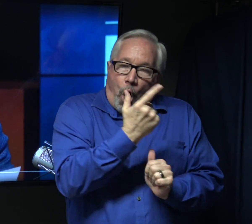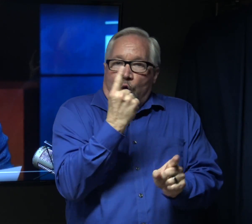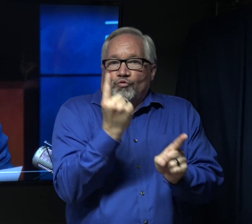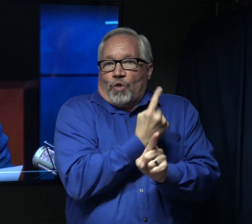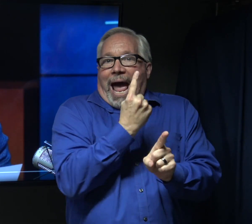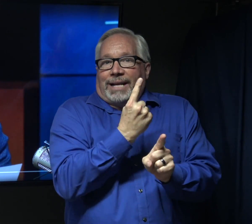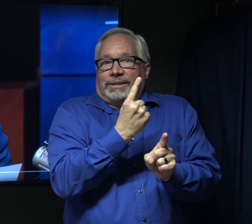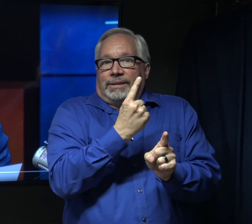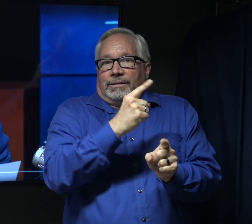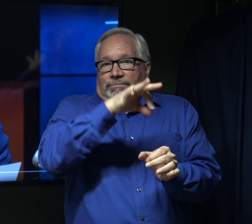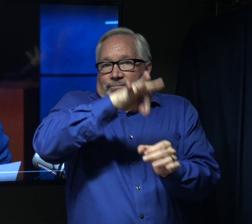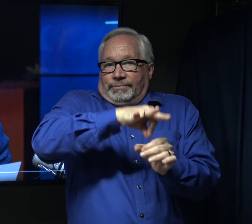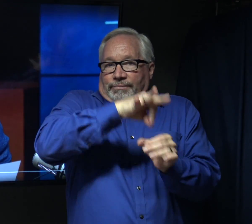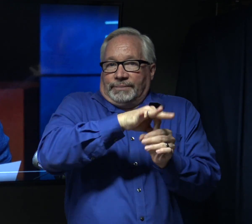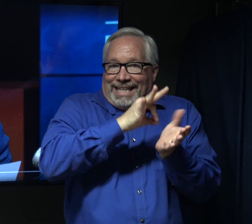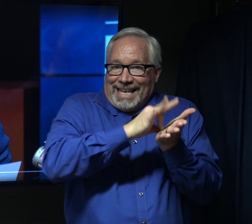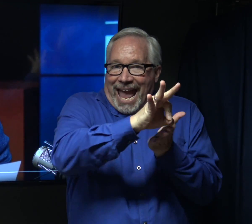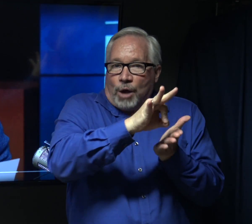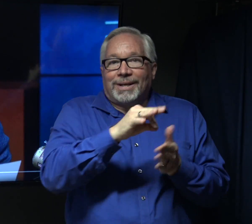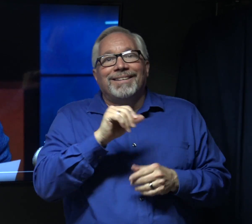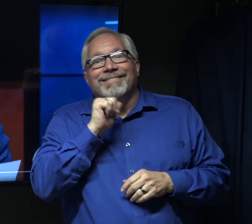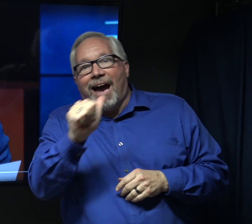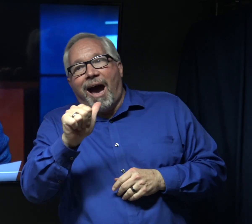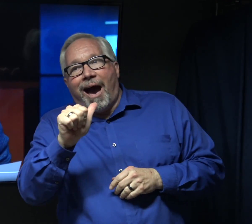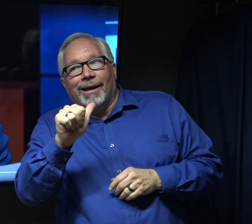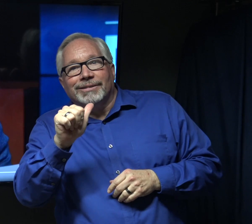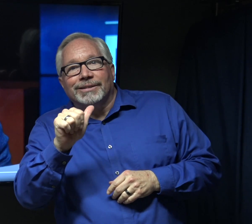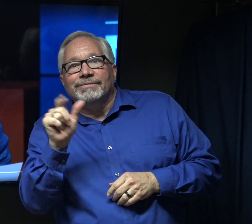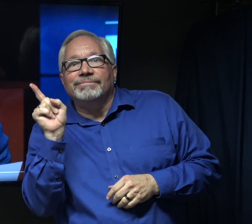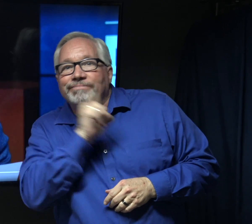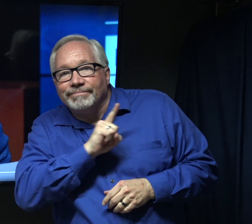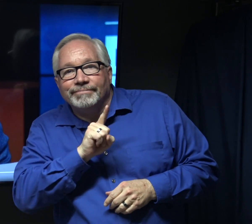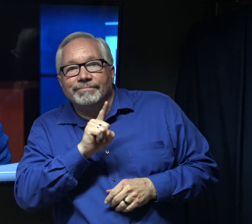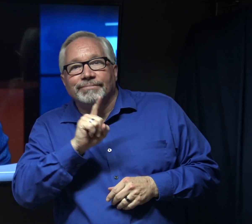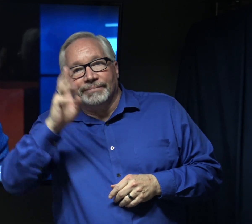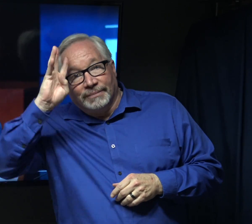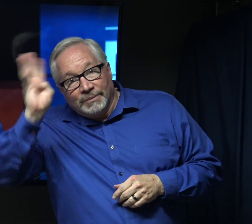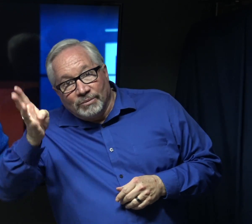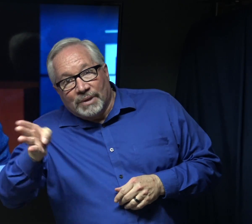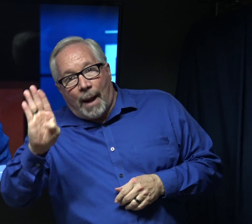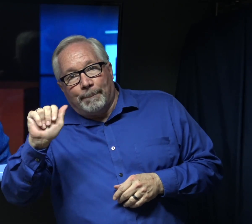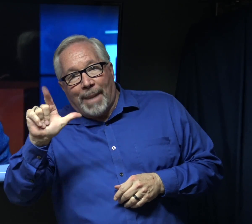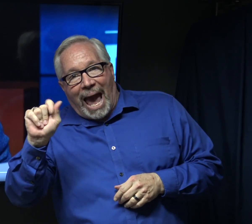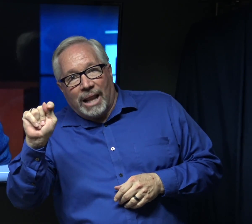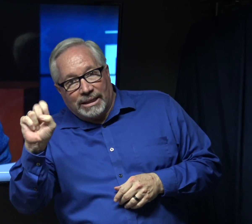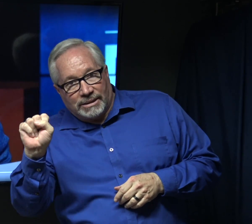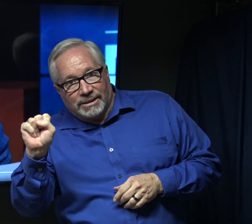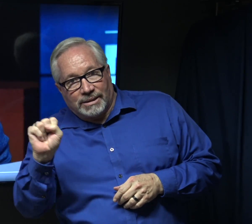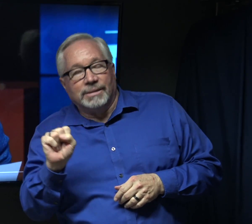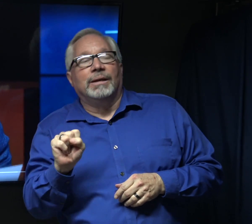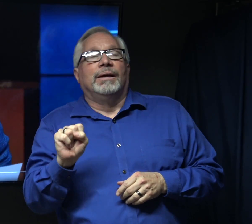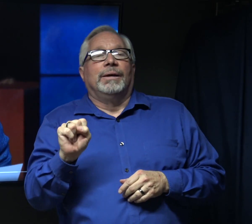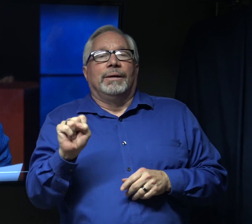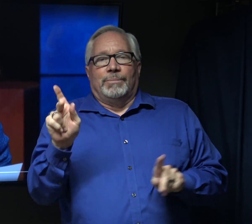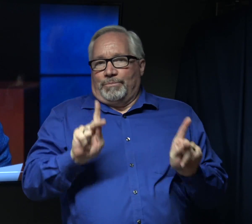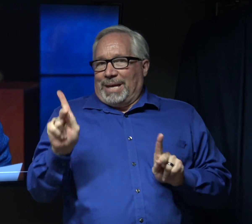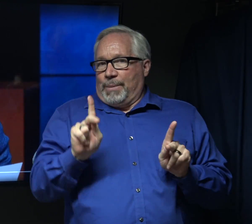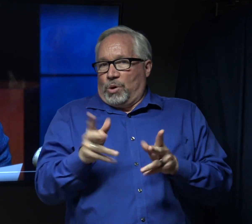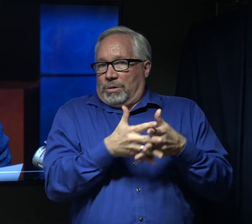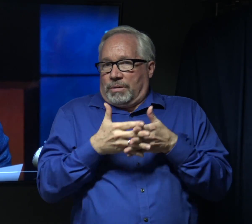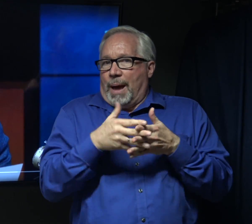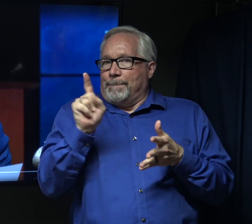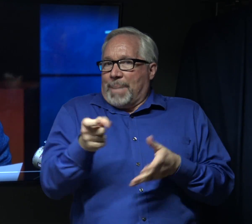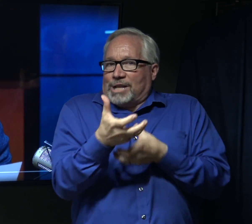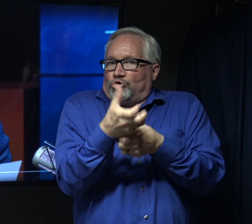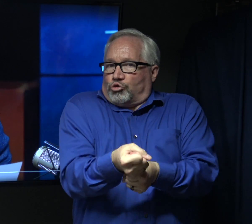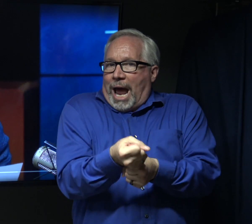any illegal ballots. This is the only way to ensure the public has full confidence in our election. It remains shocking that the Biden campaign refuses